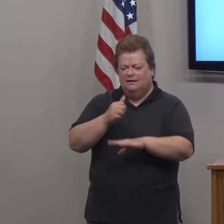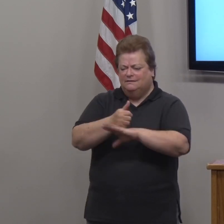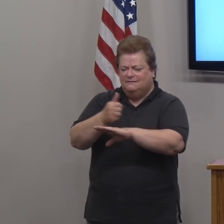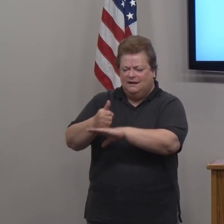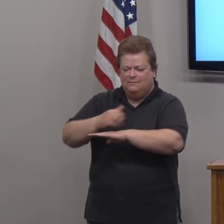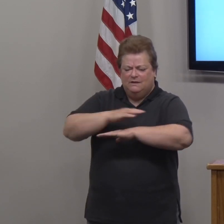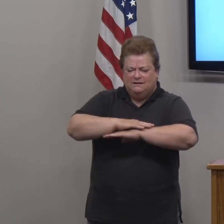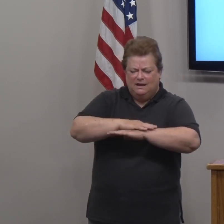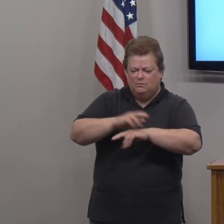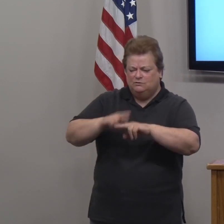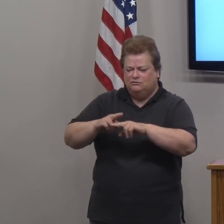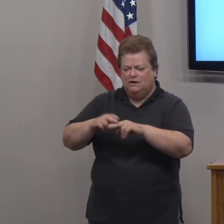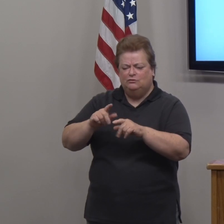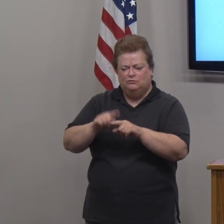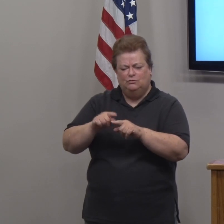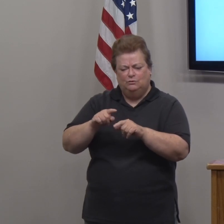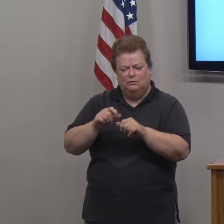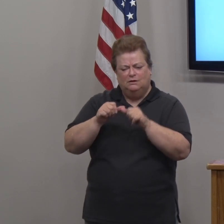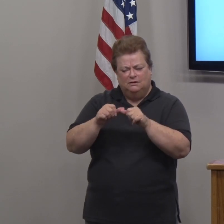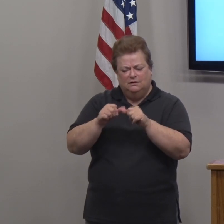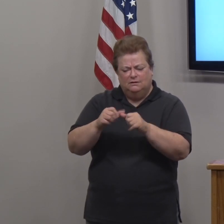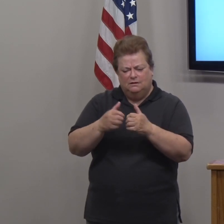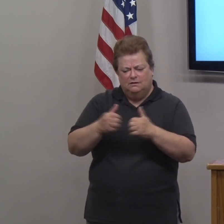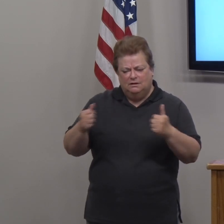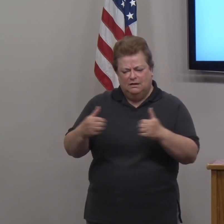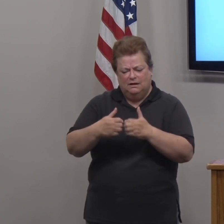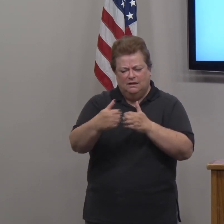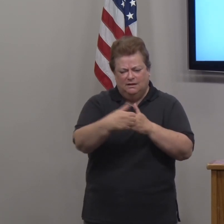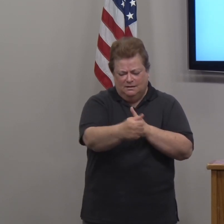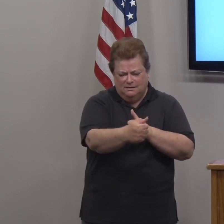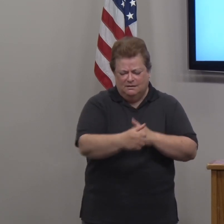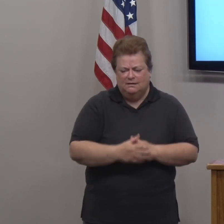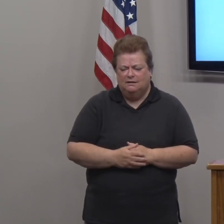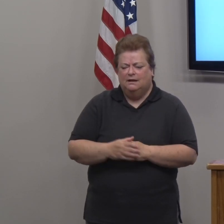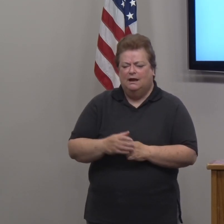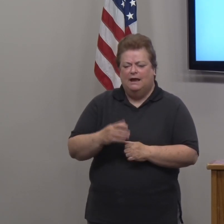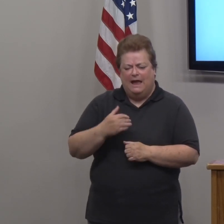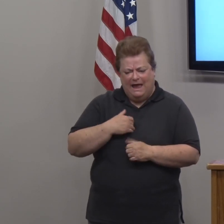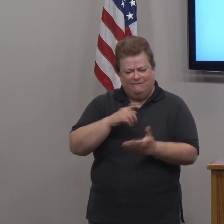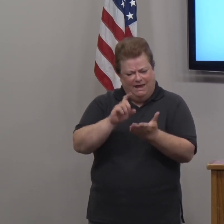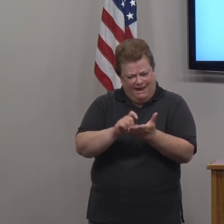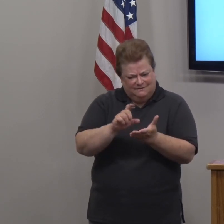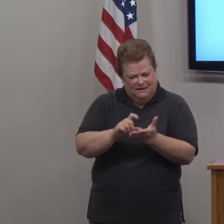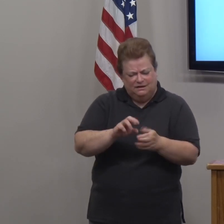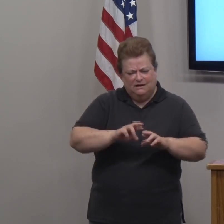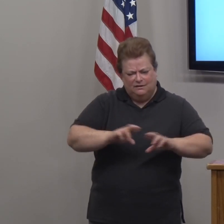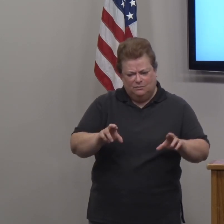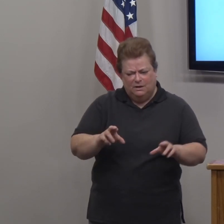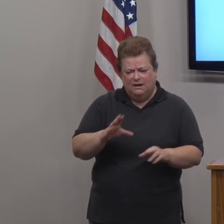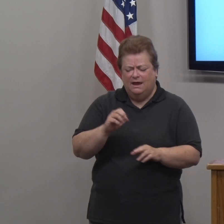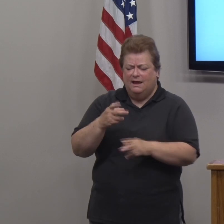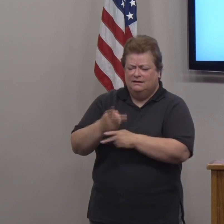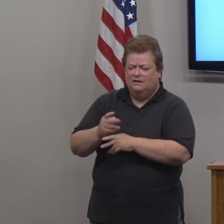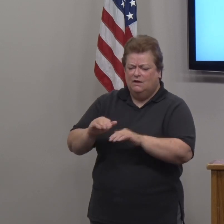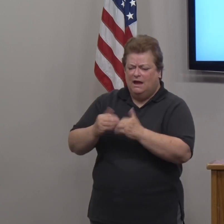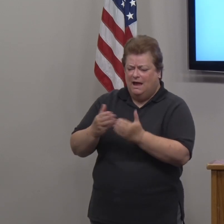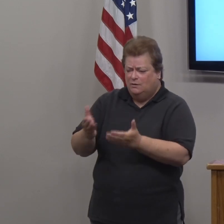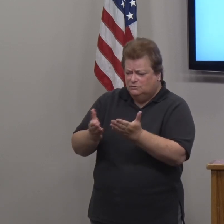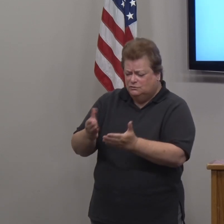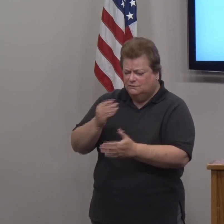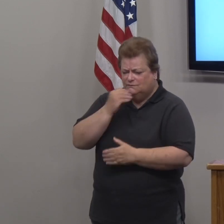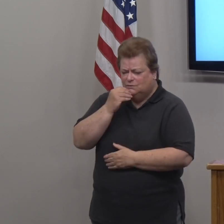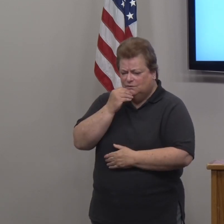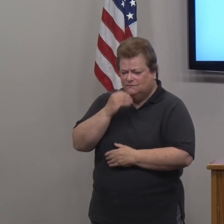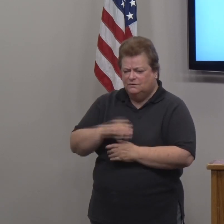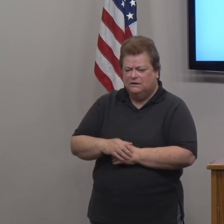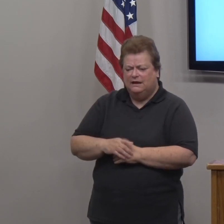distancing that Scott mentioned. Make hand sanitizer available to guests. And be careful how you serve food. Provide